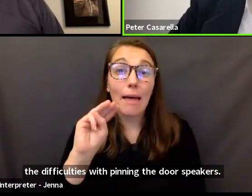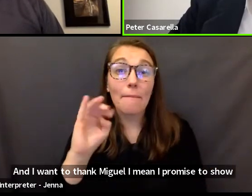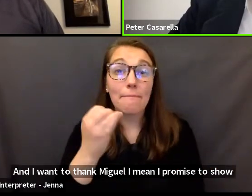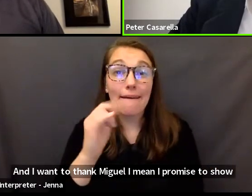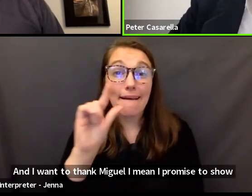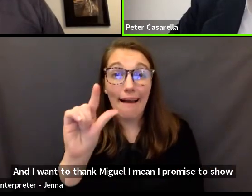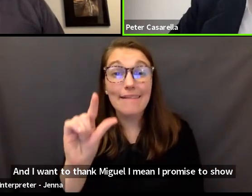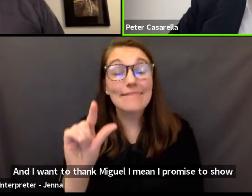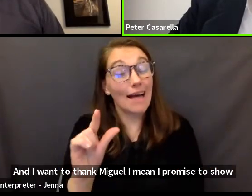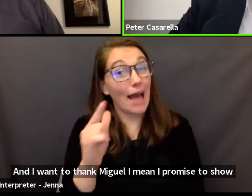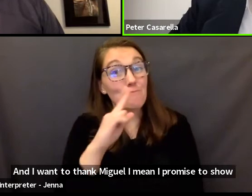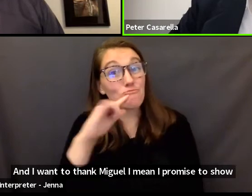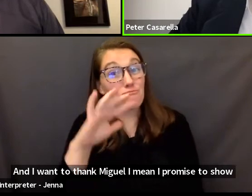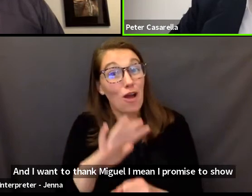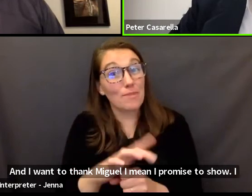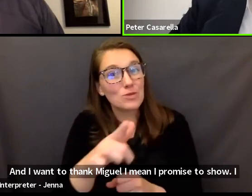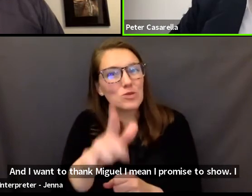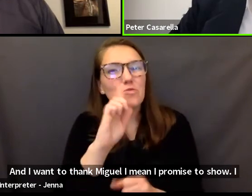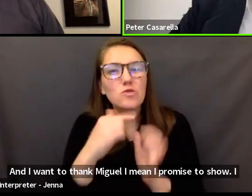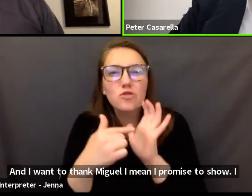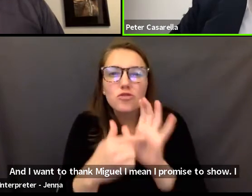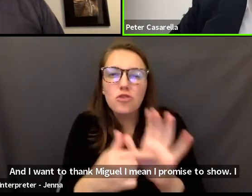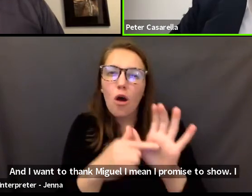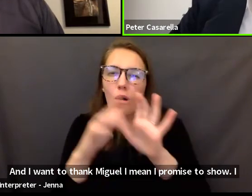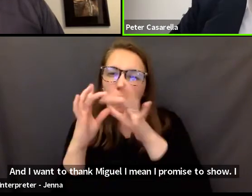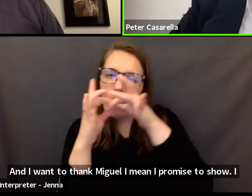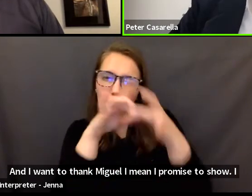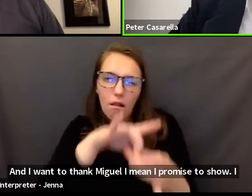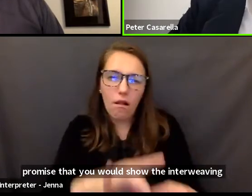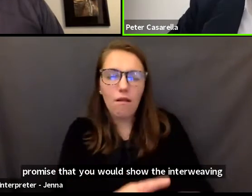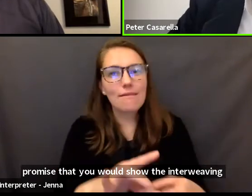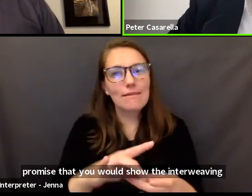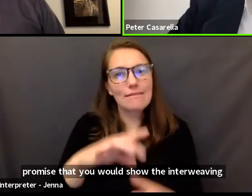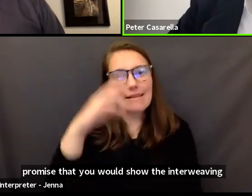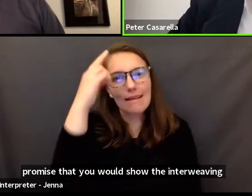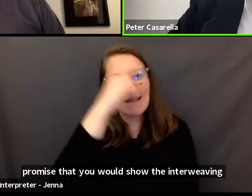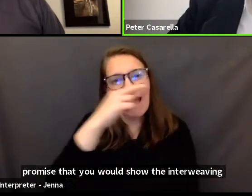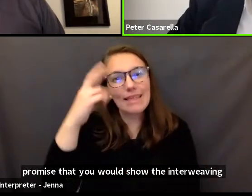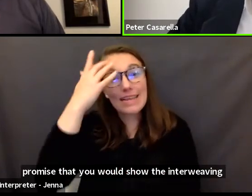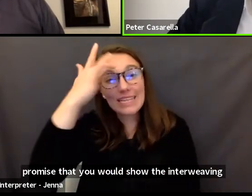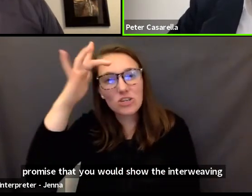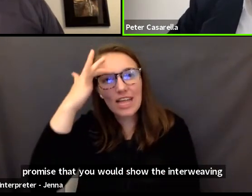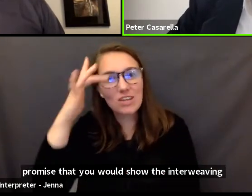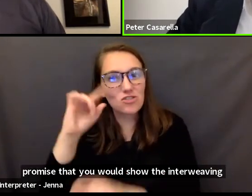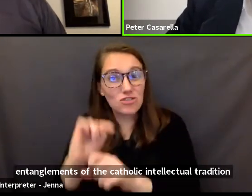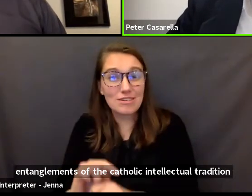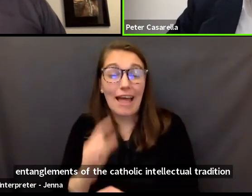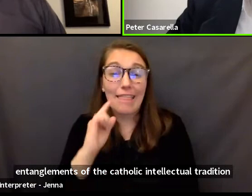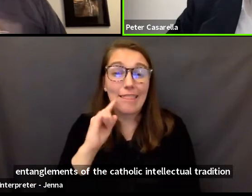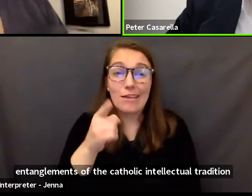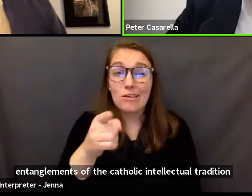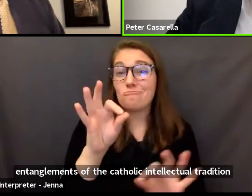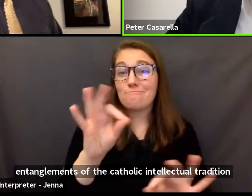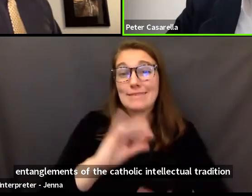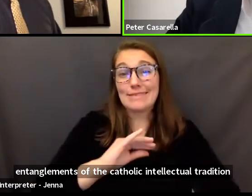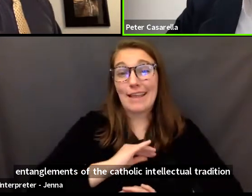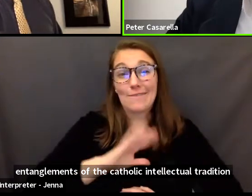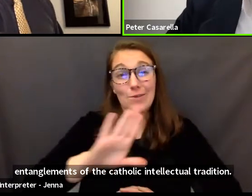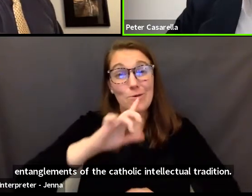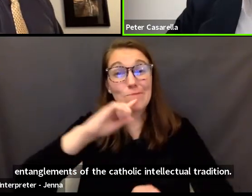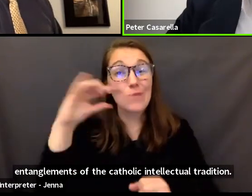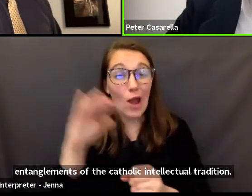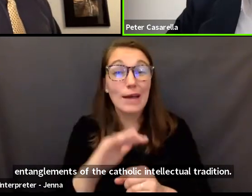I promised that you would show the interweaving and entanglements of the Catholic intellectual tradition. And I think you fulfilled that promise